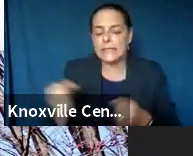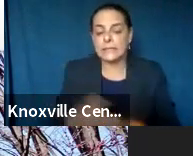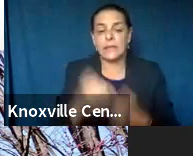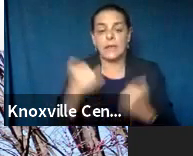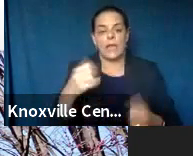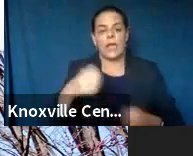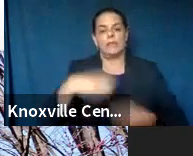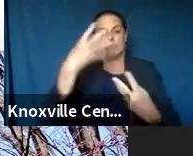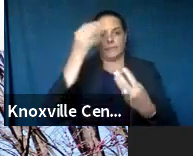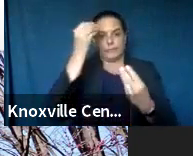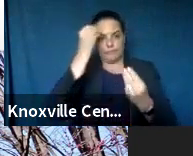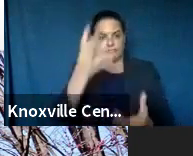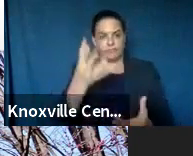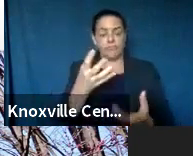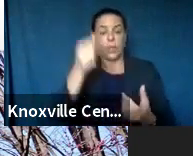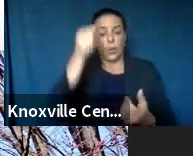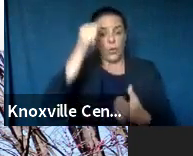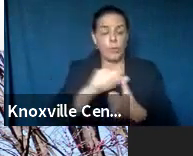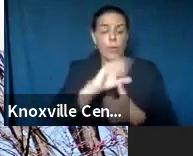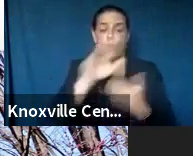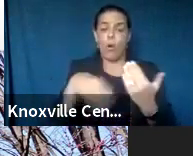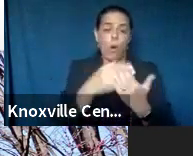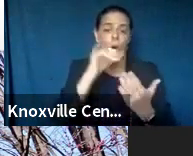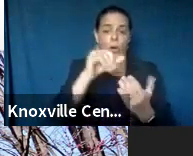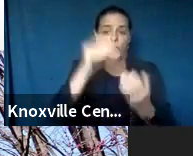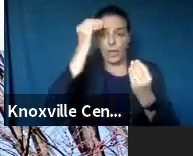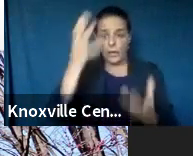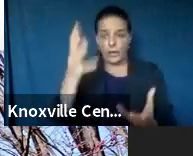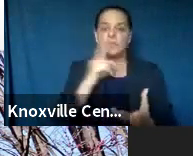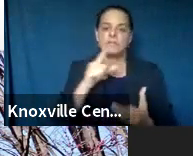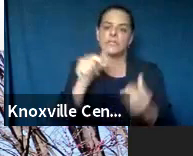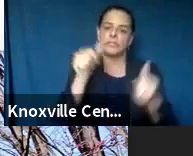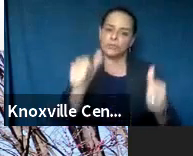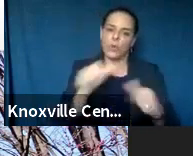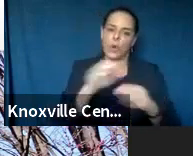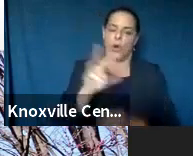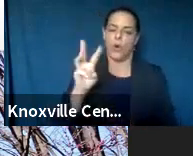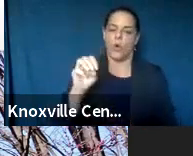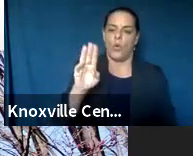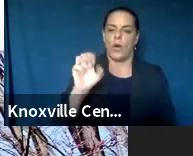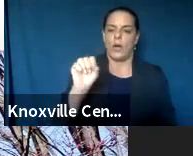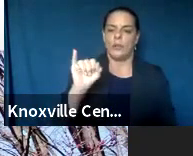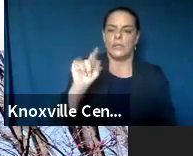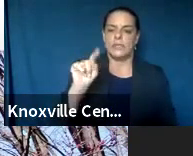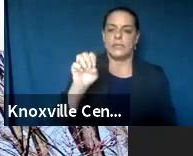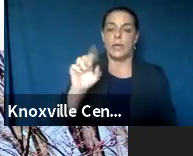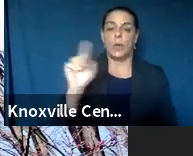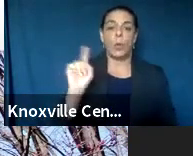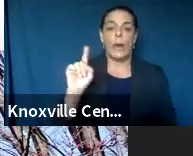as a reminder, all of this data that we are going to talk about is on our website. You can find it at